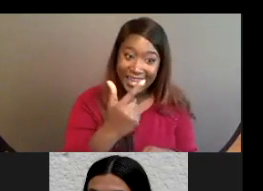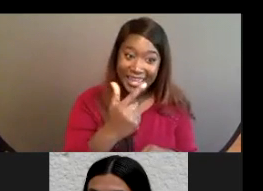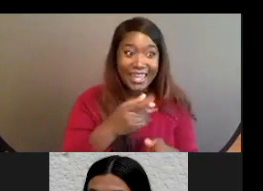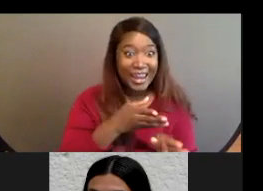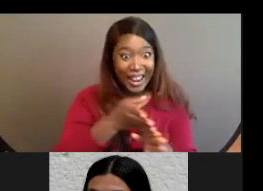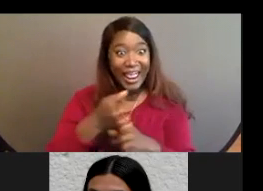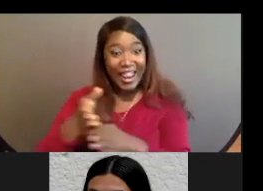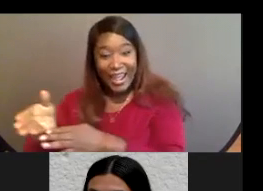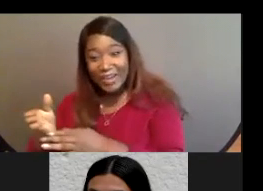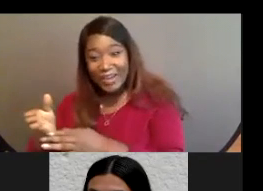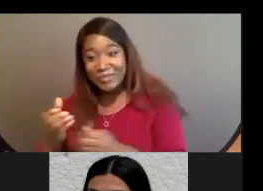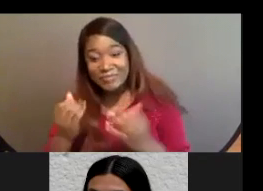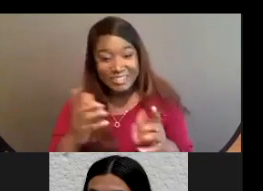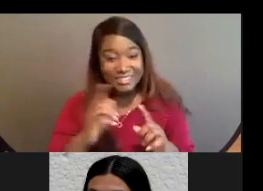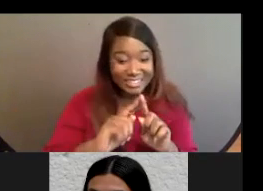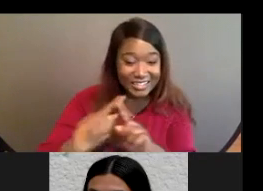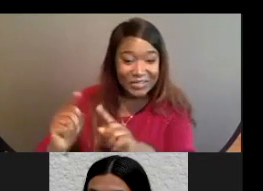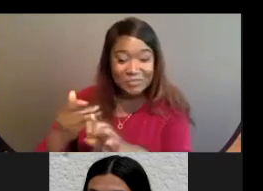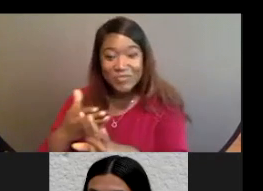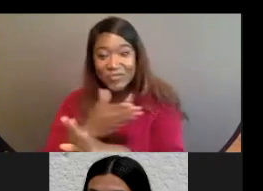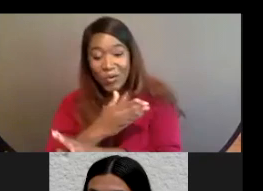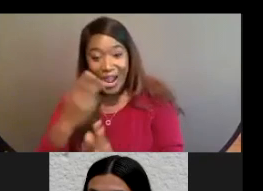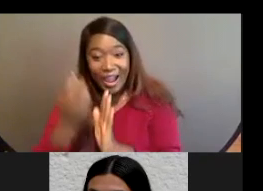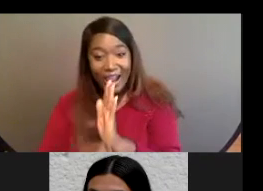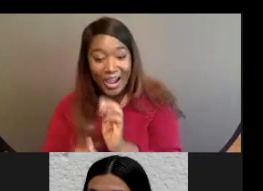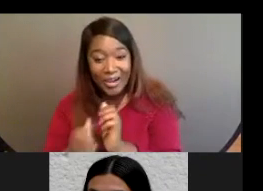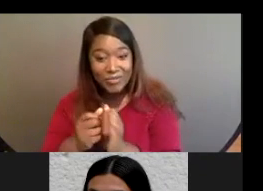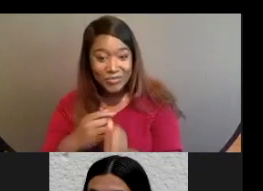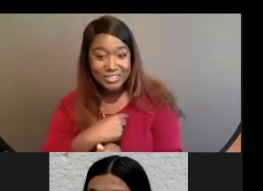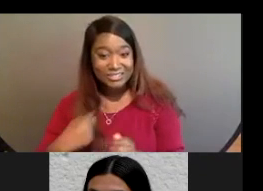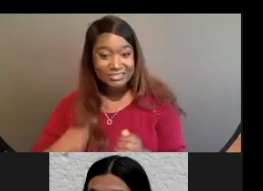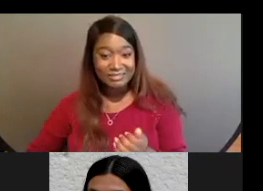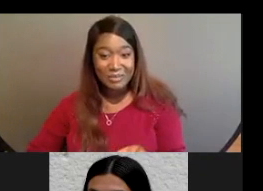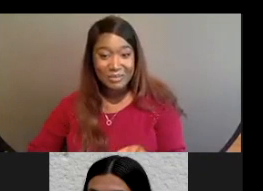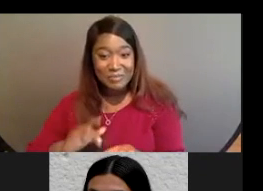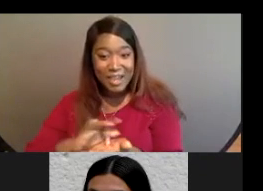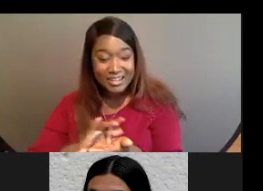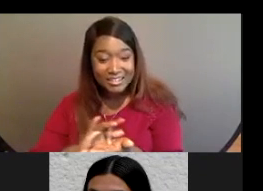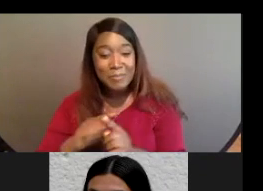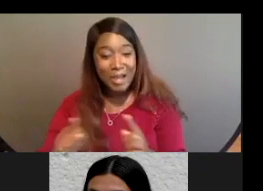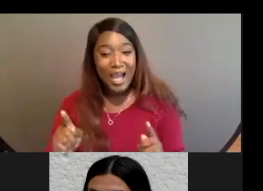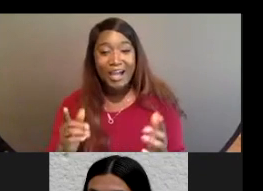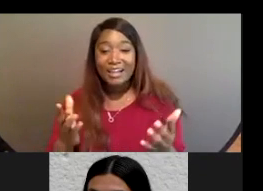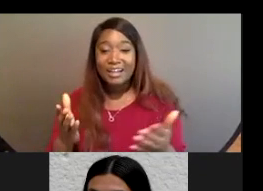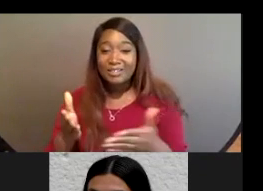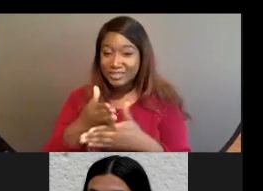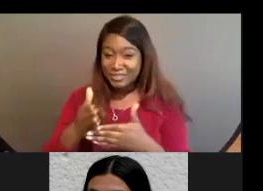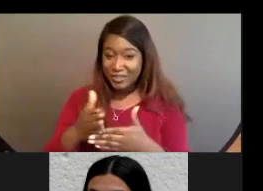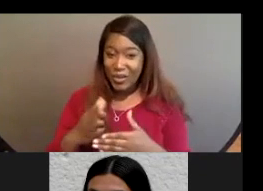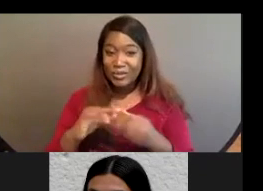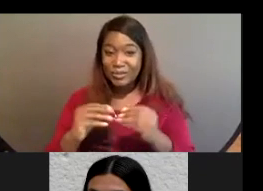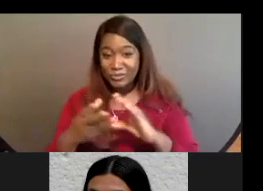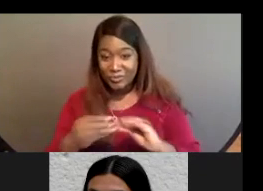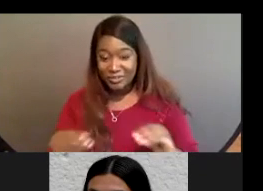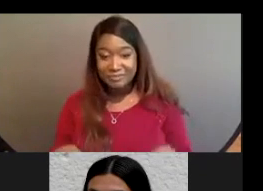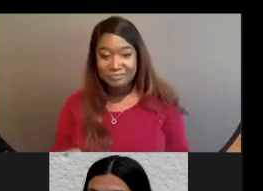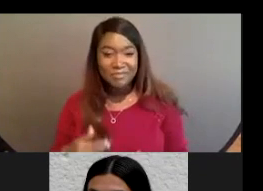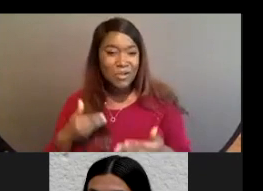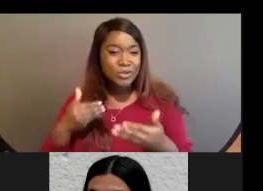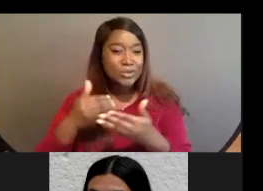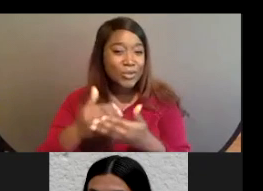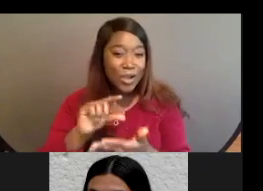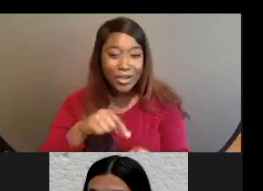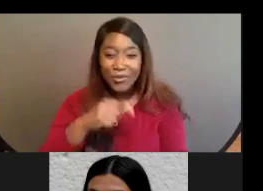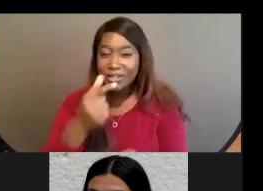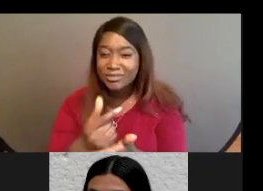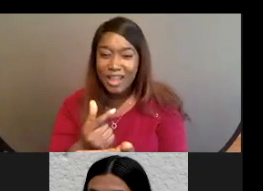before. And so I'll share with you this story. I came near to graduation, and I'd worked really hard.